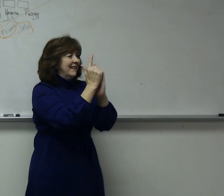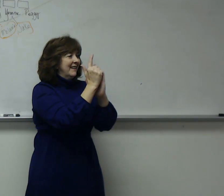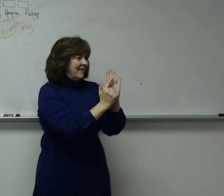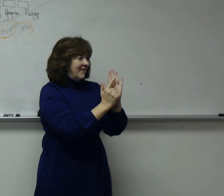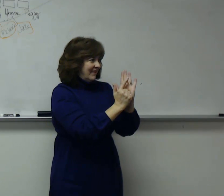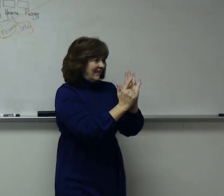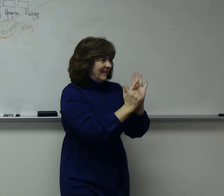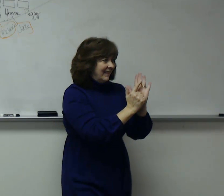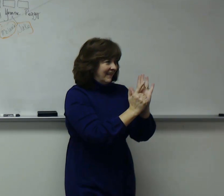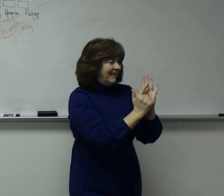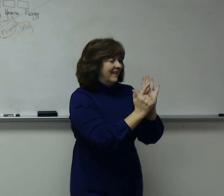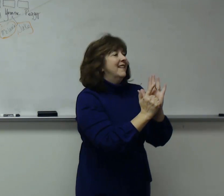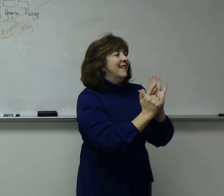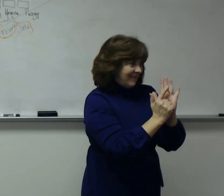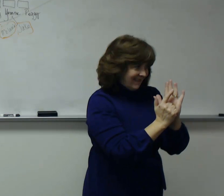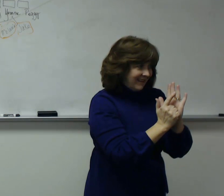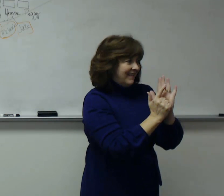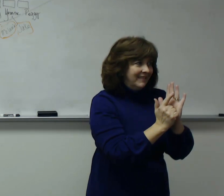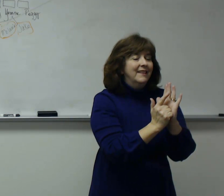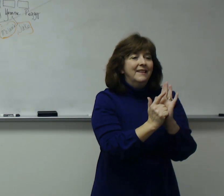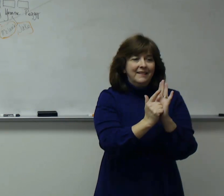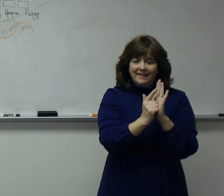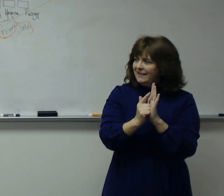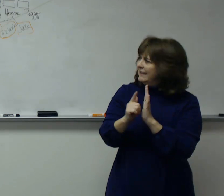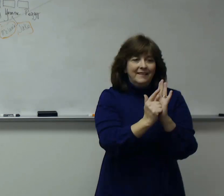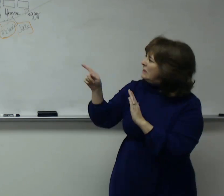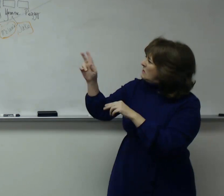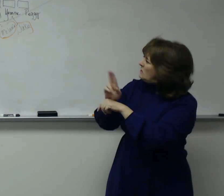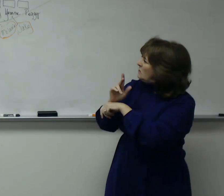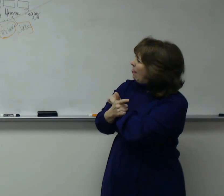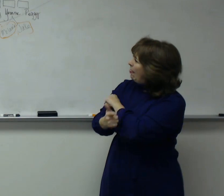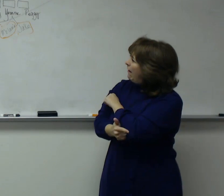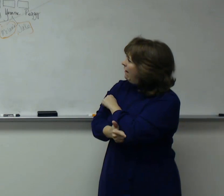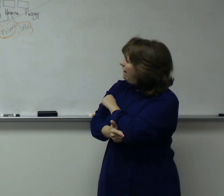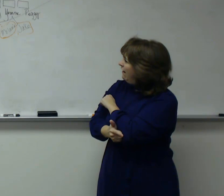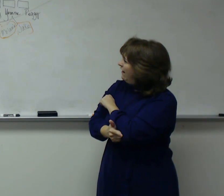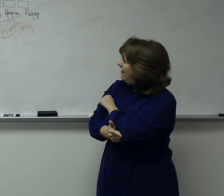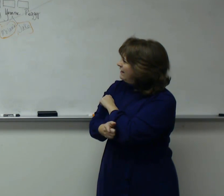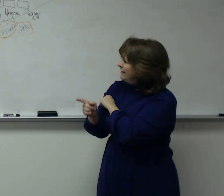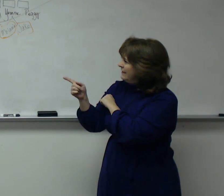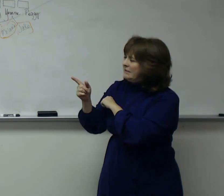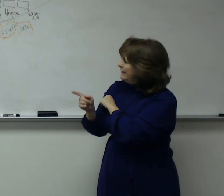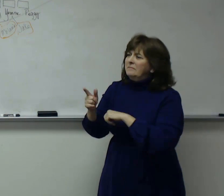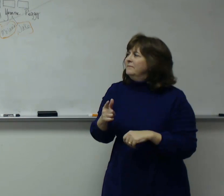Son-in-law. Yes. You can go. I'm glad he doesn't tell you.